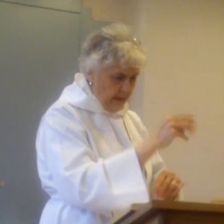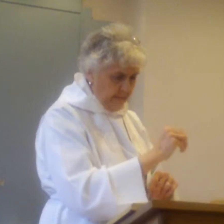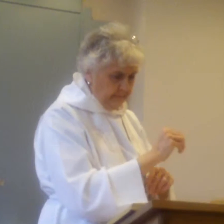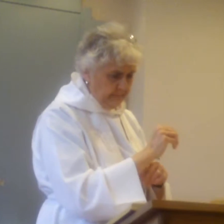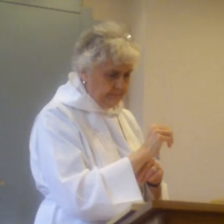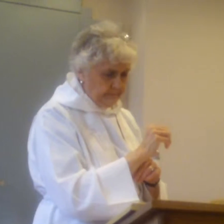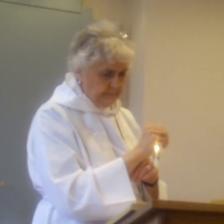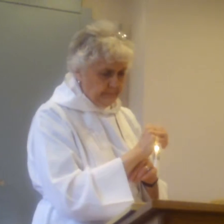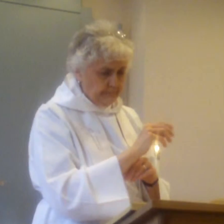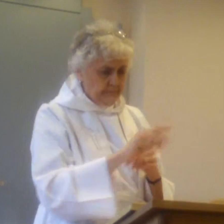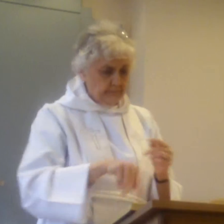him.